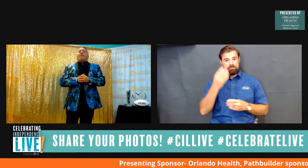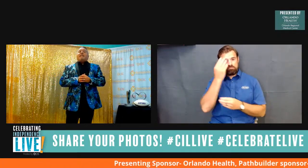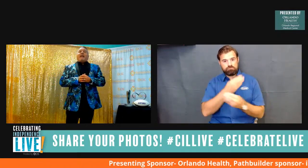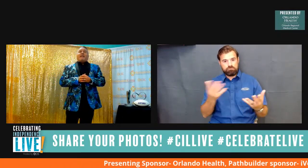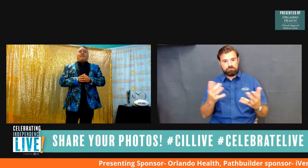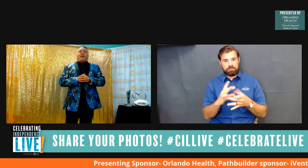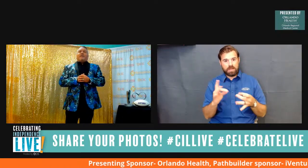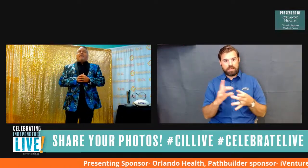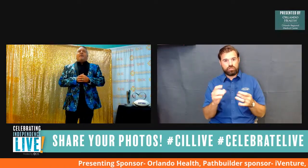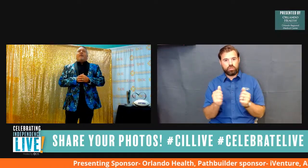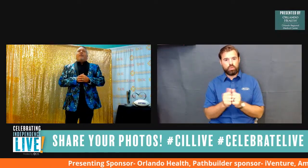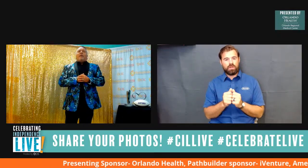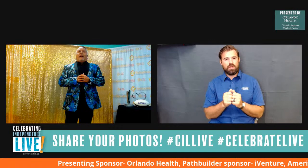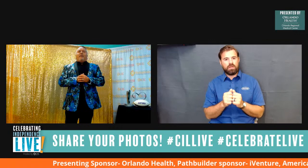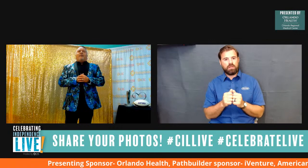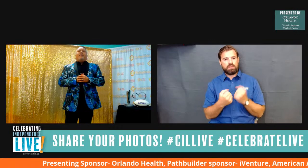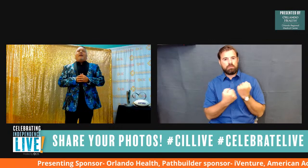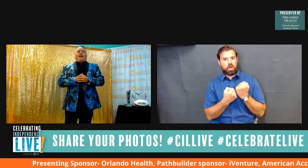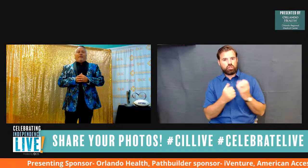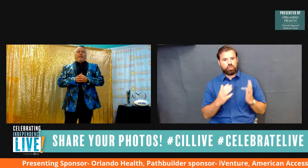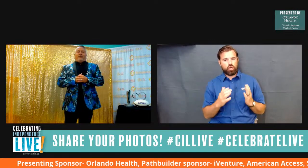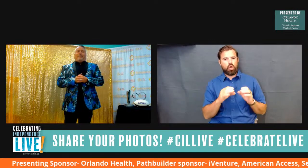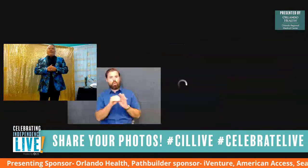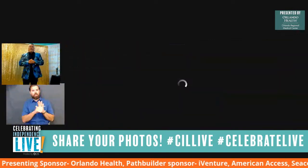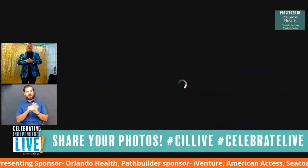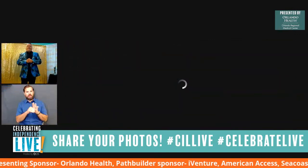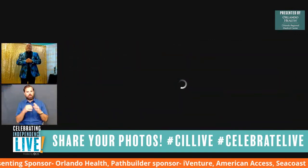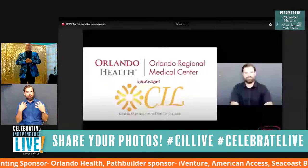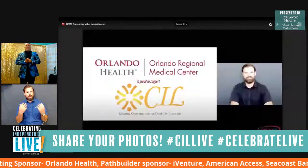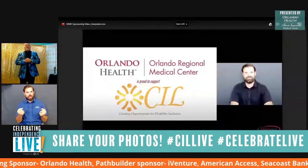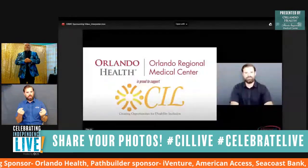from our presenting sponsor, Orlando Health.